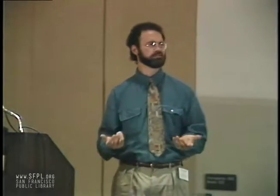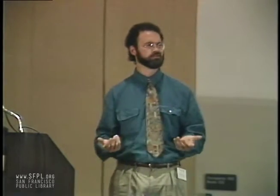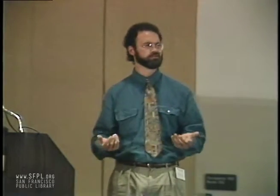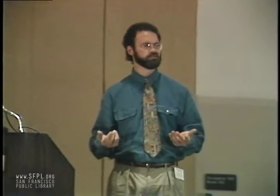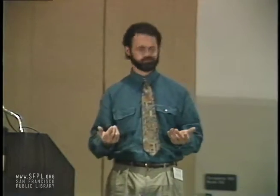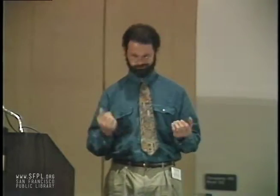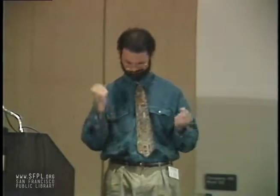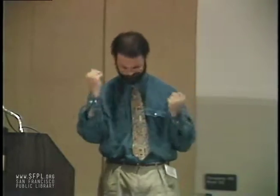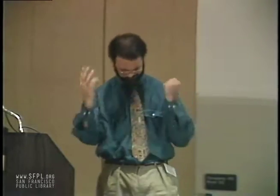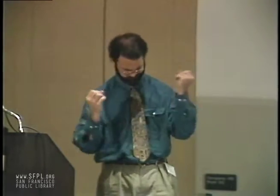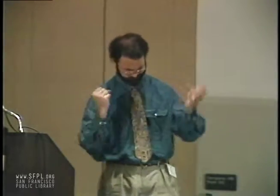Whereas deaf people